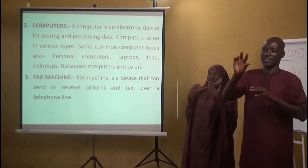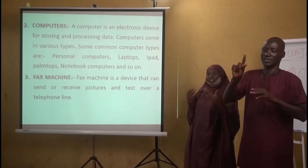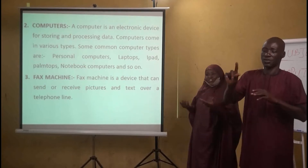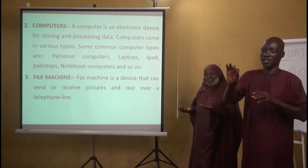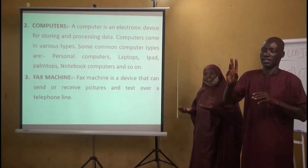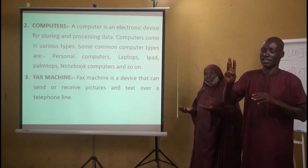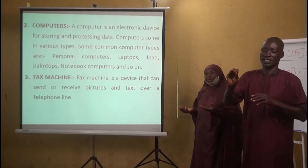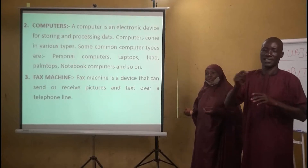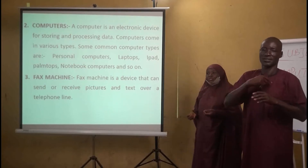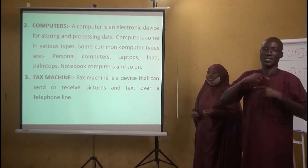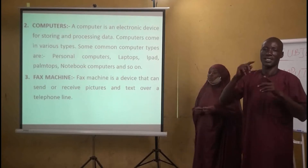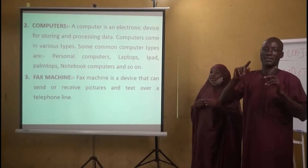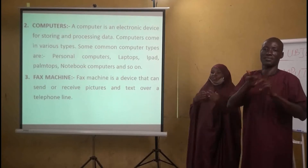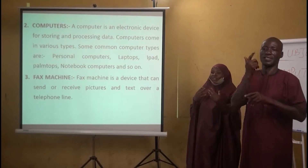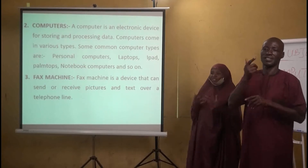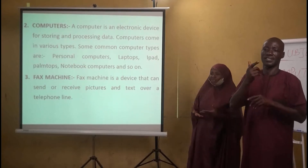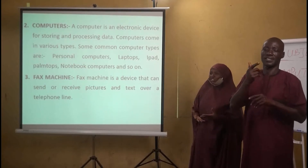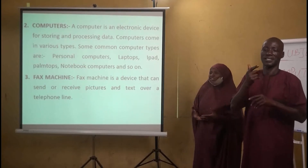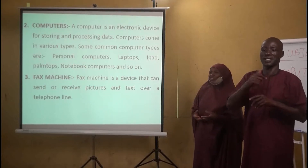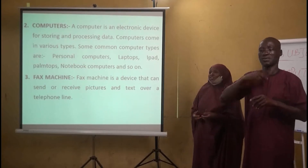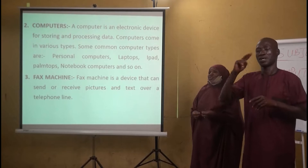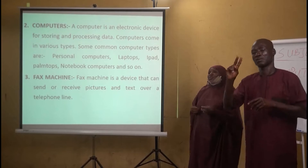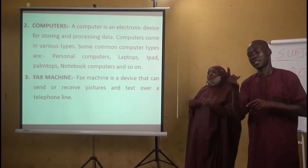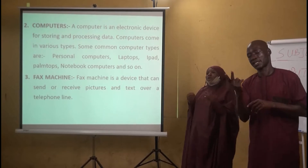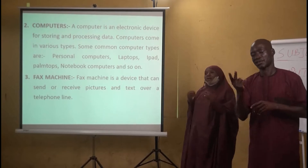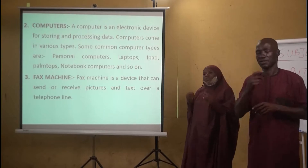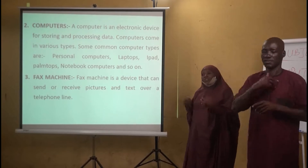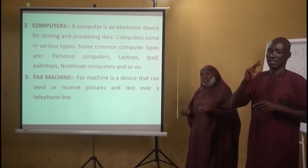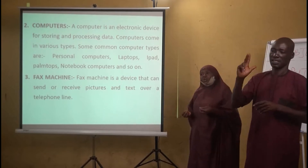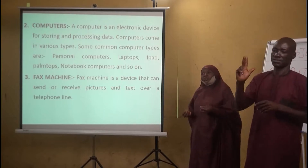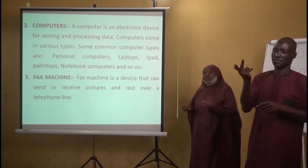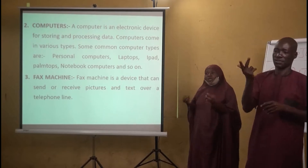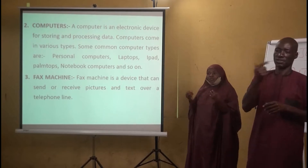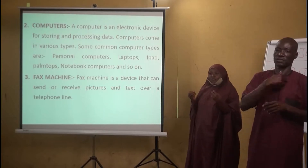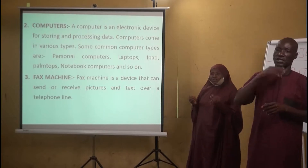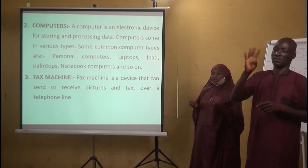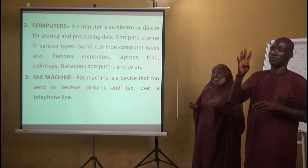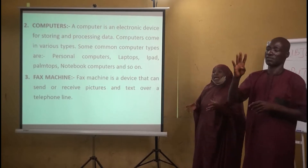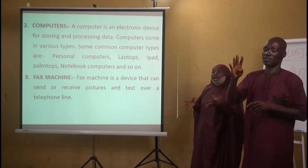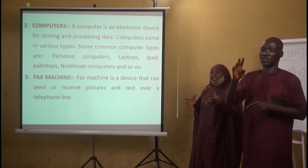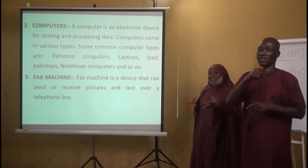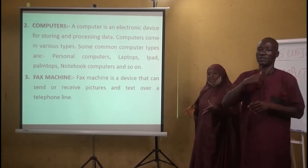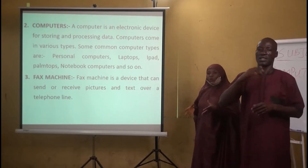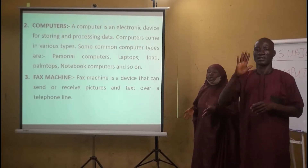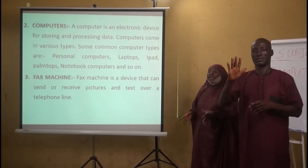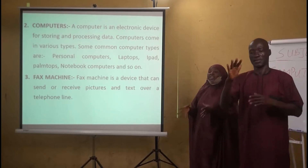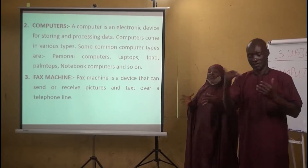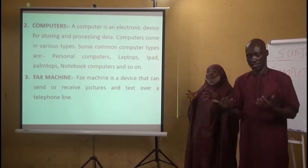first generation computers, we have the second generation, we have the third, we have the fourth. And now we are in the